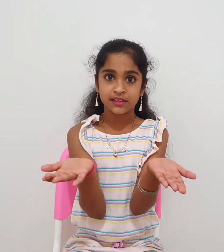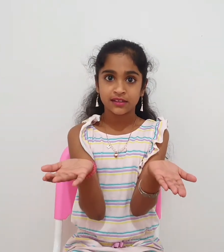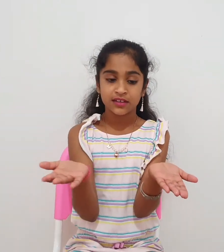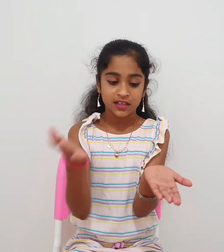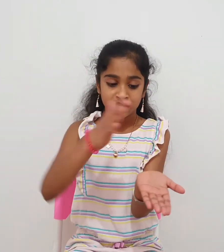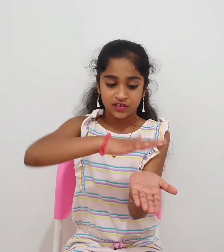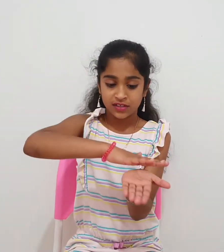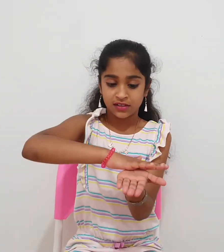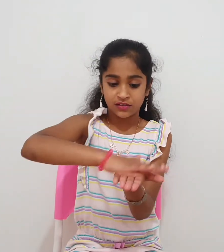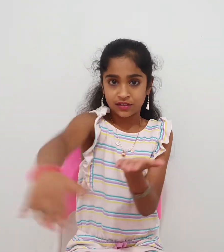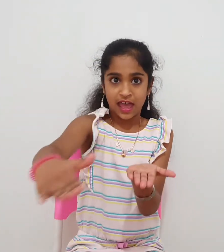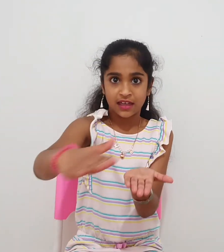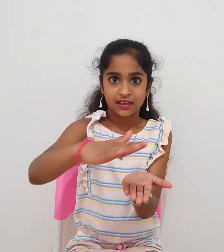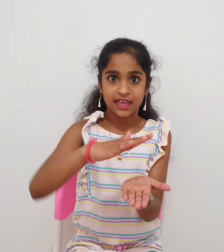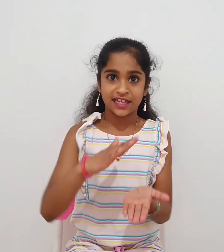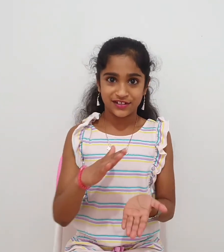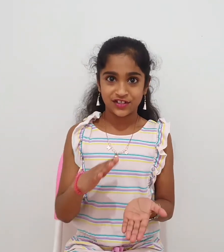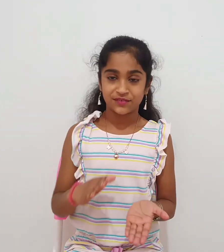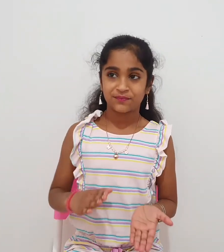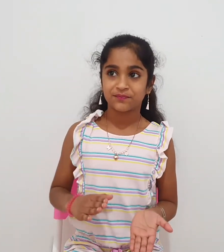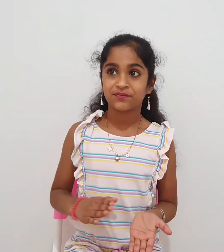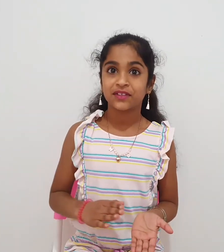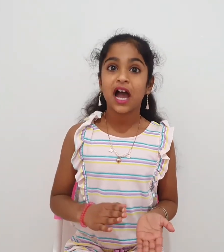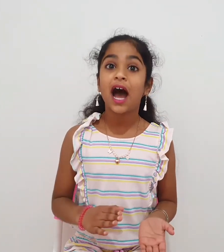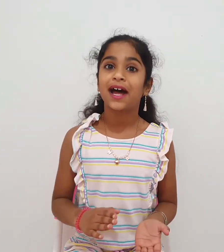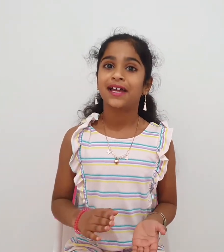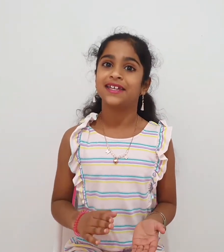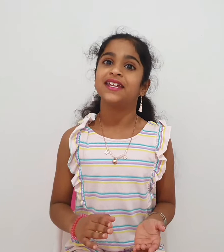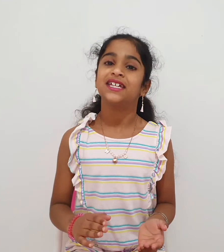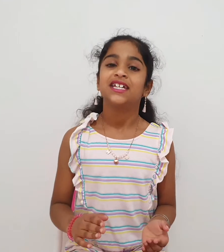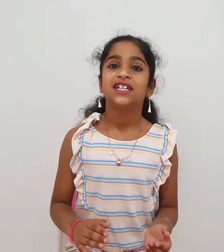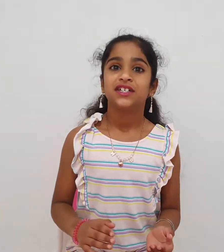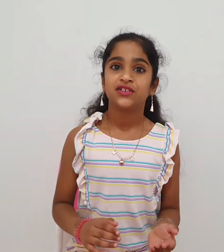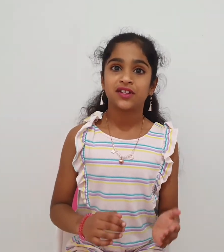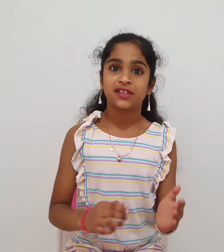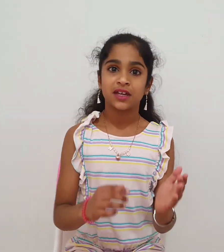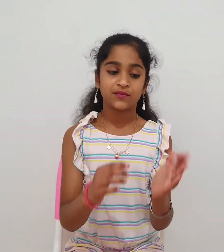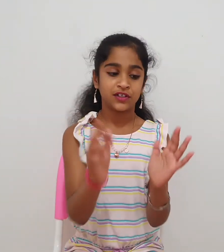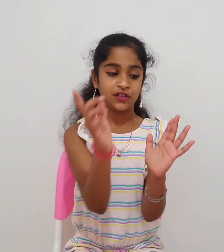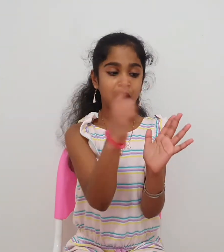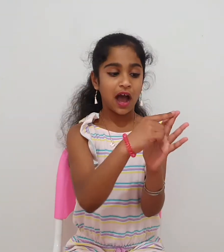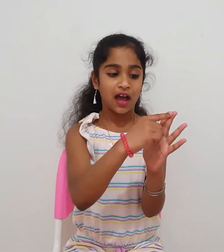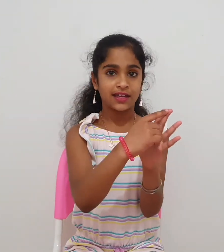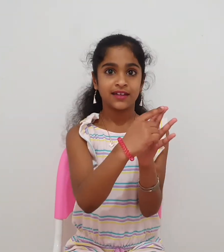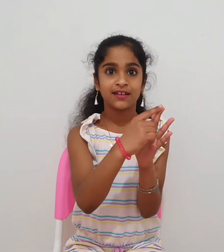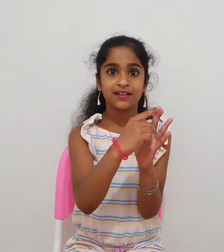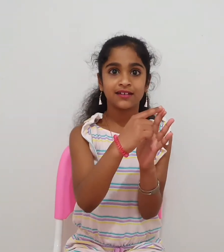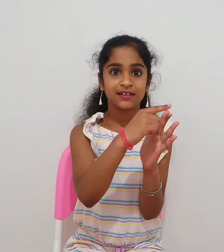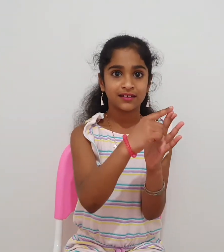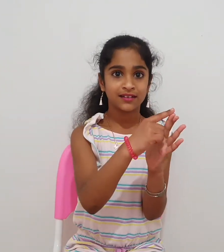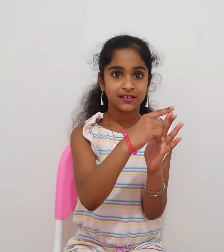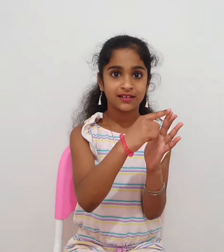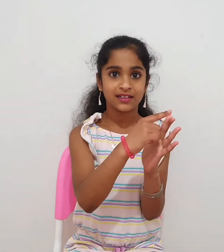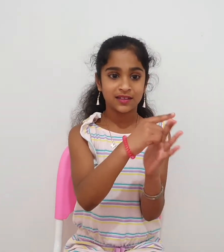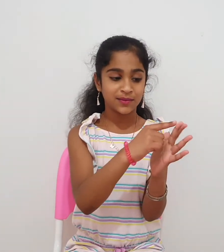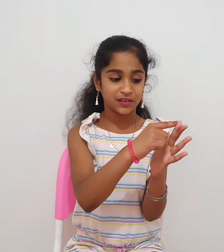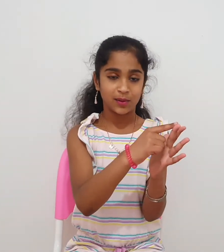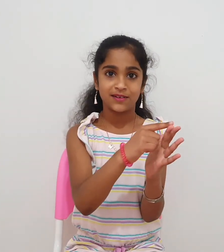just do that H I you just have to do I in the middle one